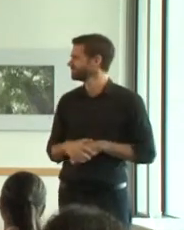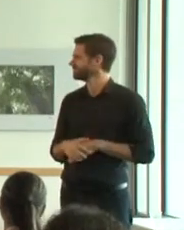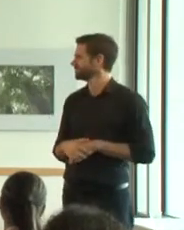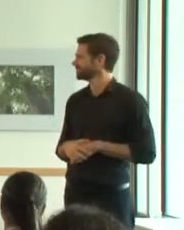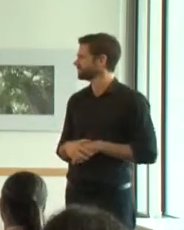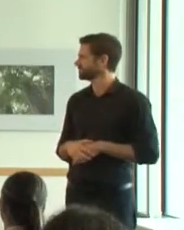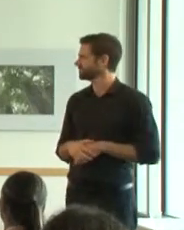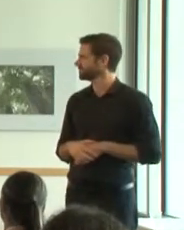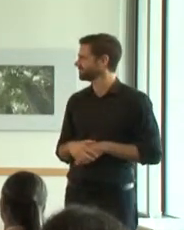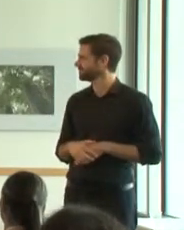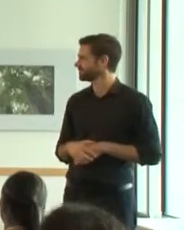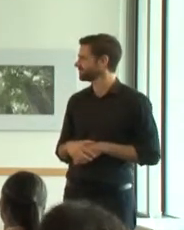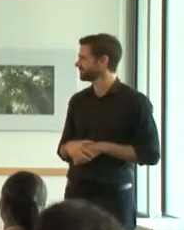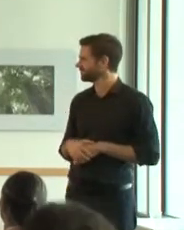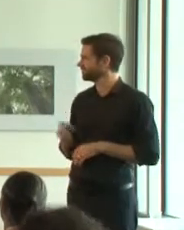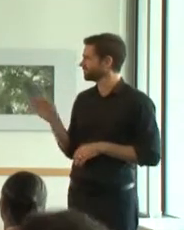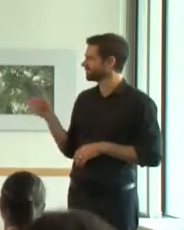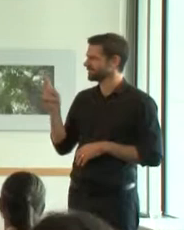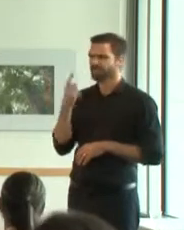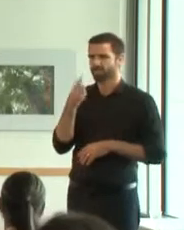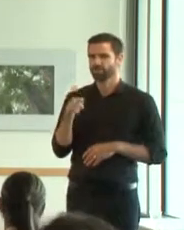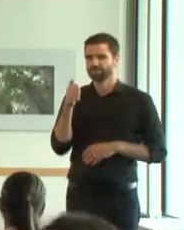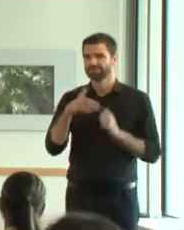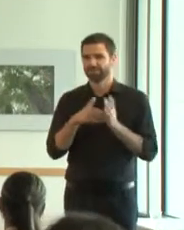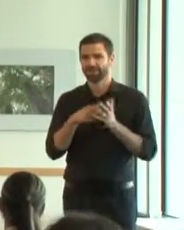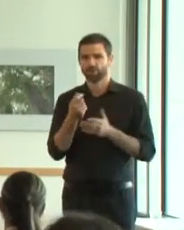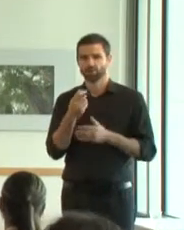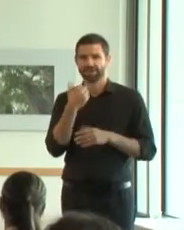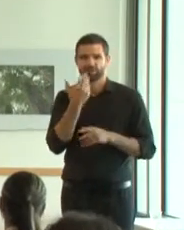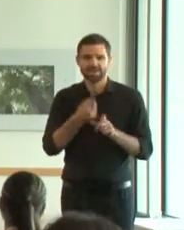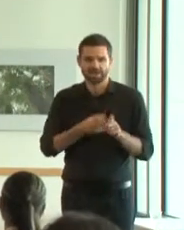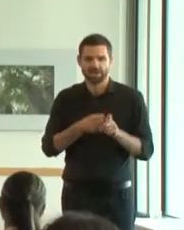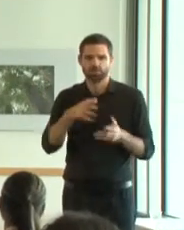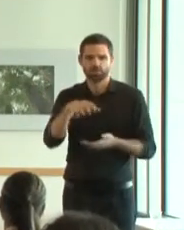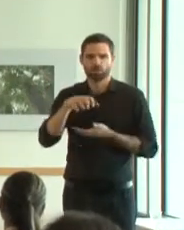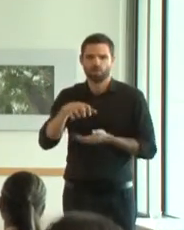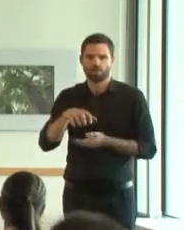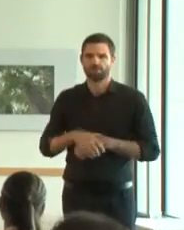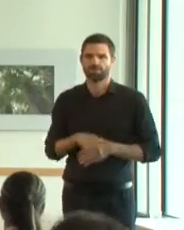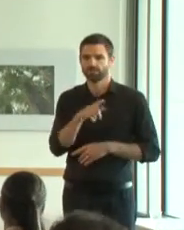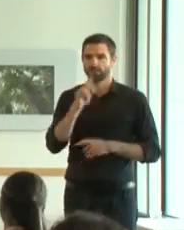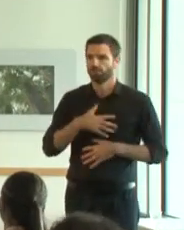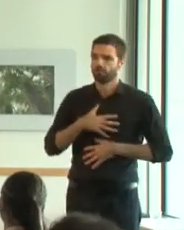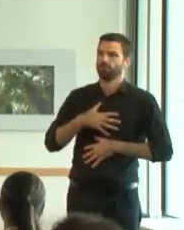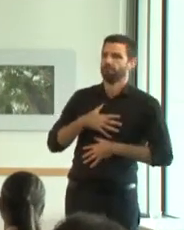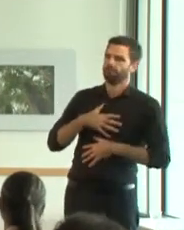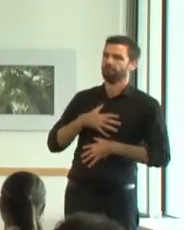And there's a gasp around the room. So it's not just us that did that. So what do we do about it?